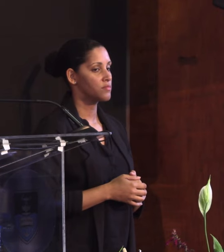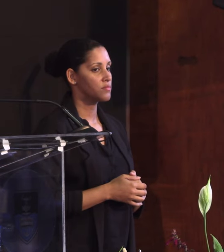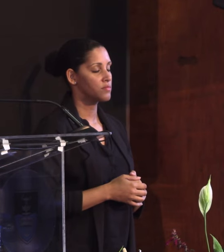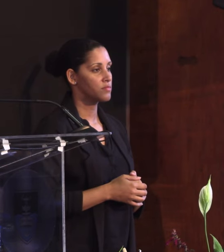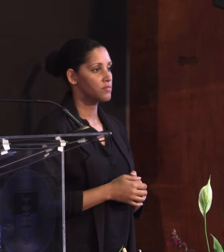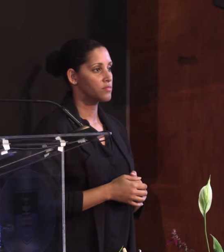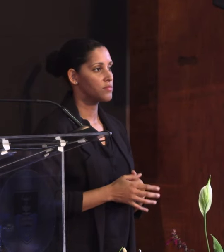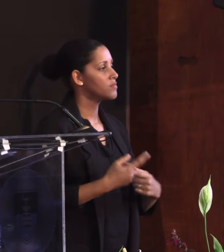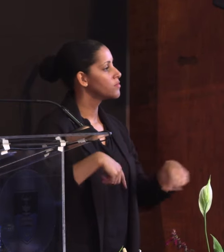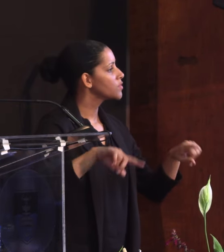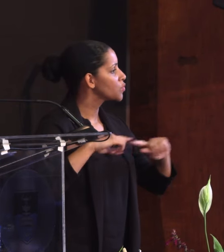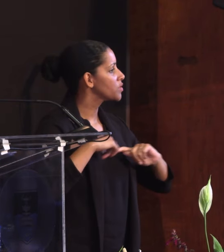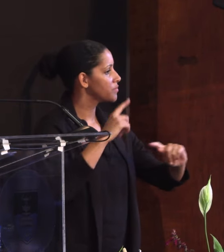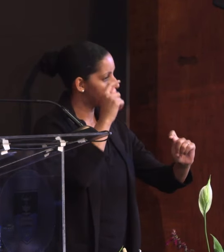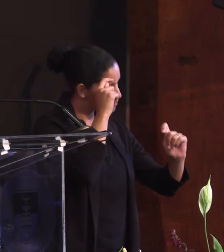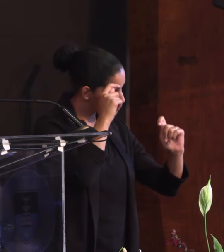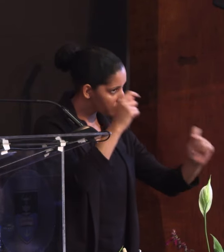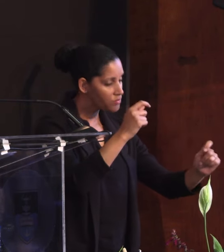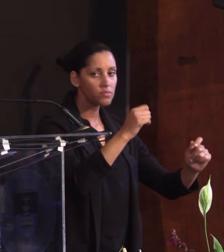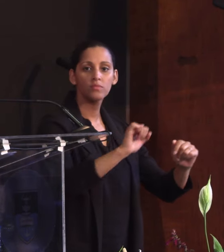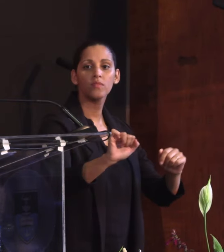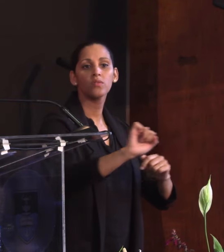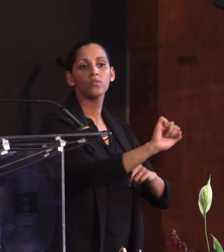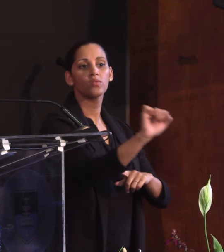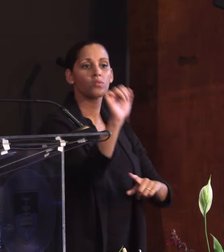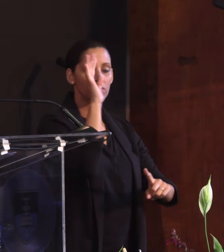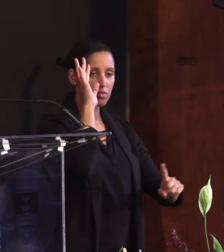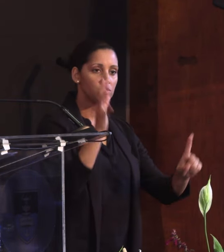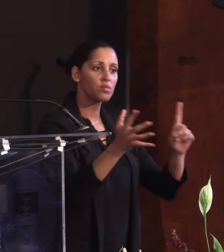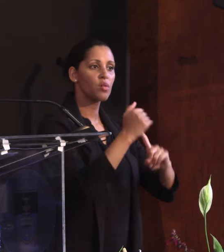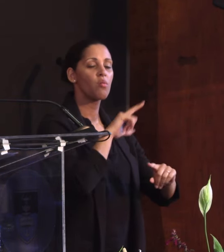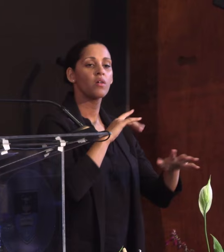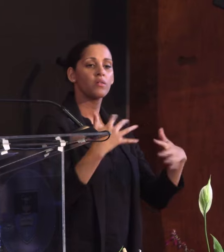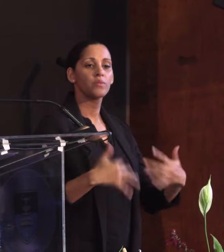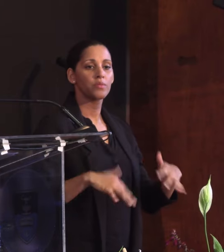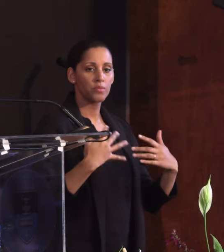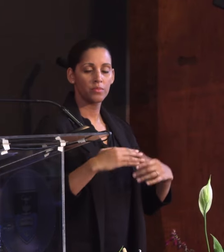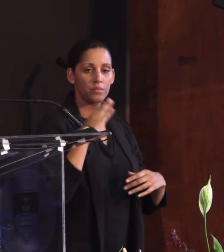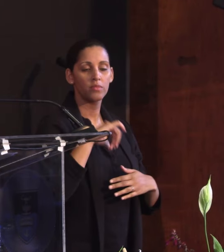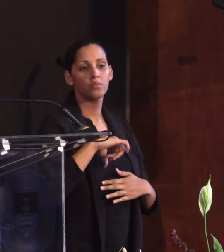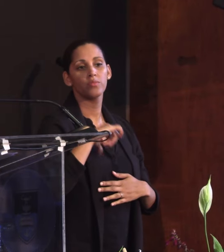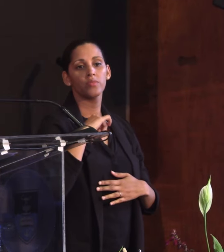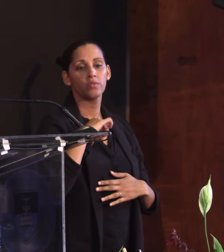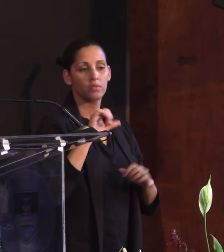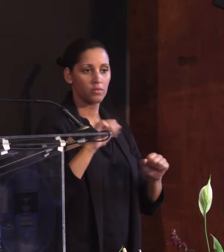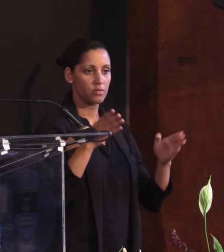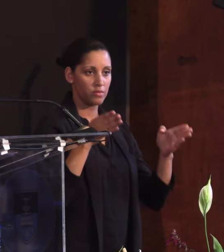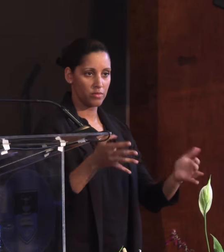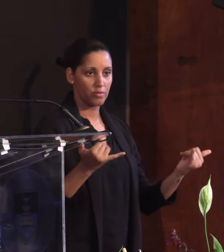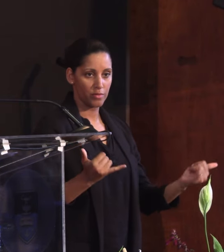We pay tribute to your achievements because these are considerable, so you can take real pride in being here